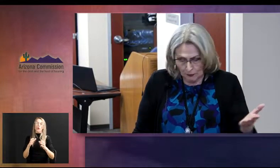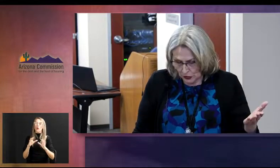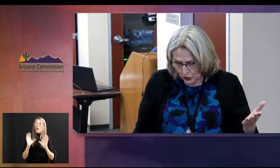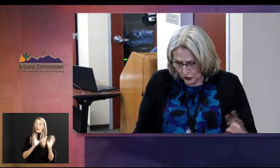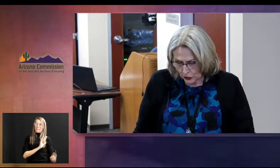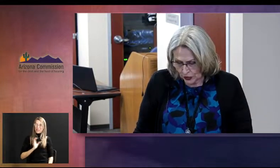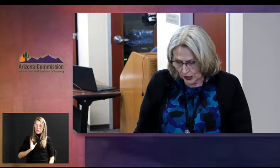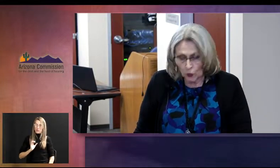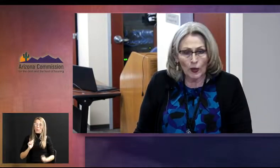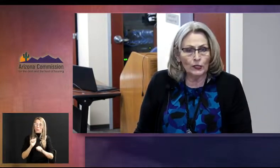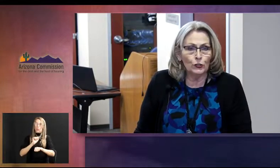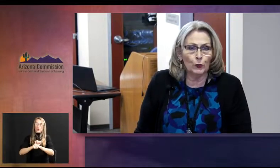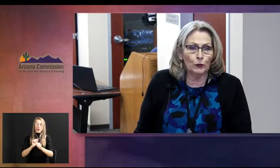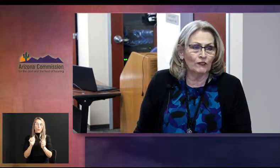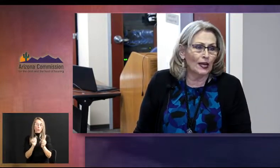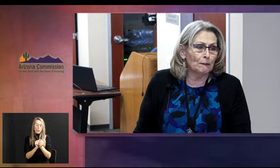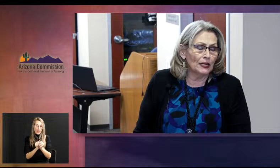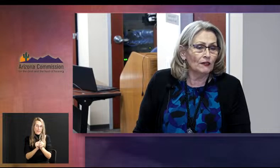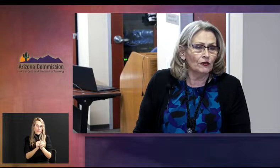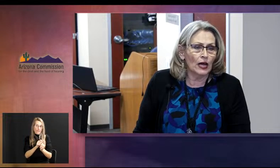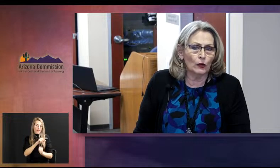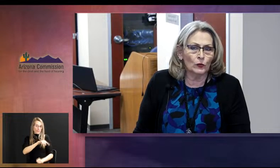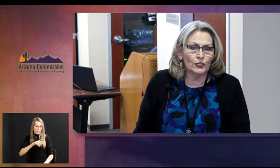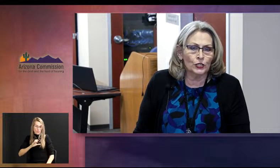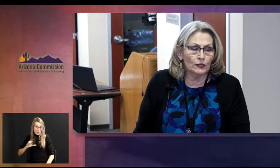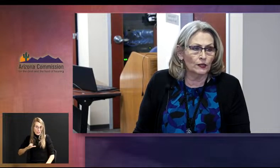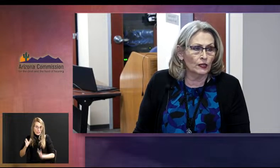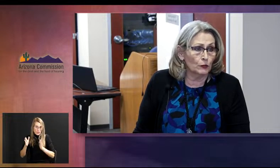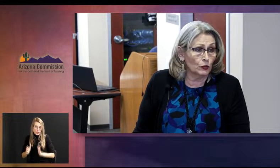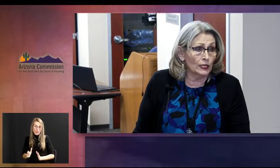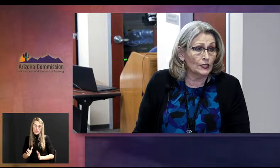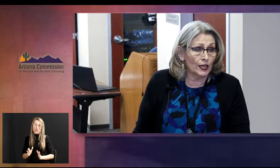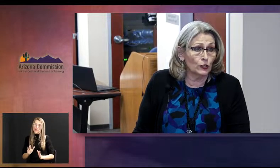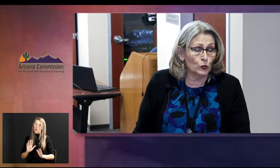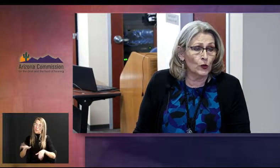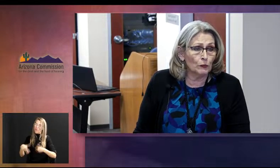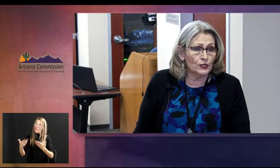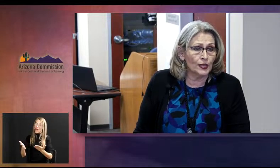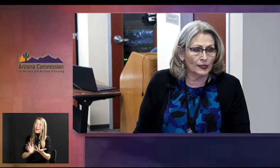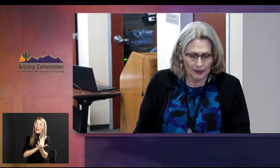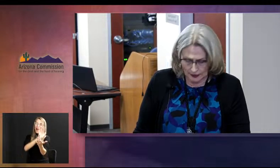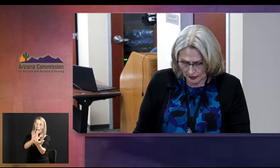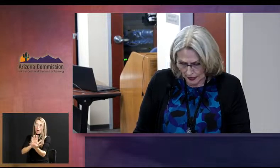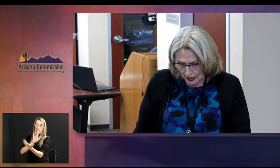the commissioners in a way to provide meaningful outreach into the communities that you